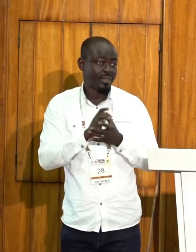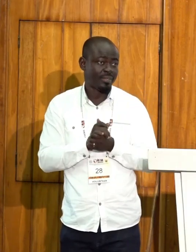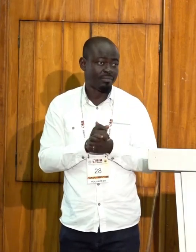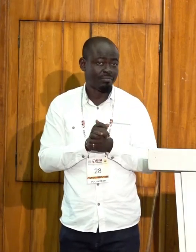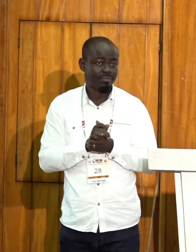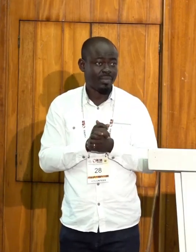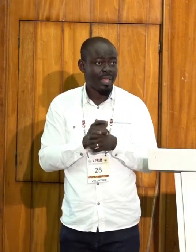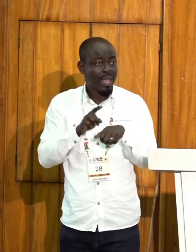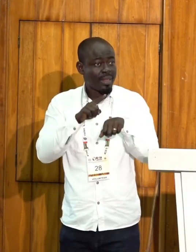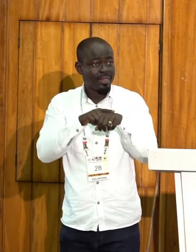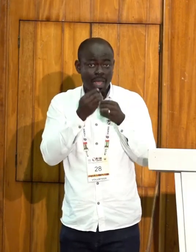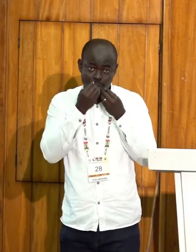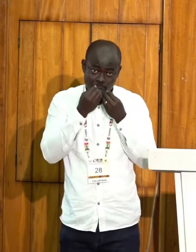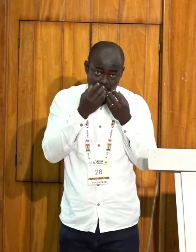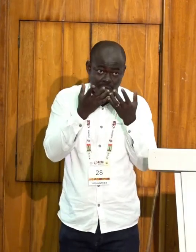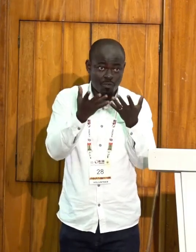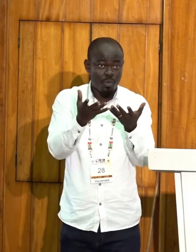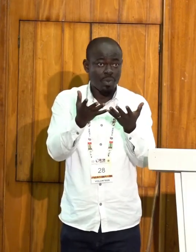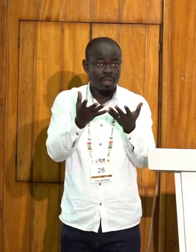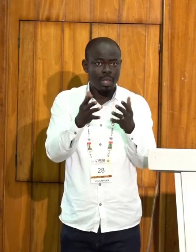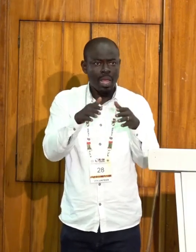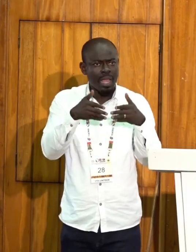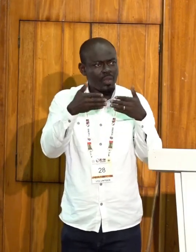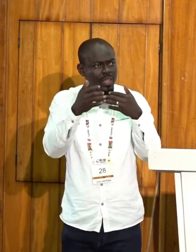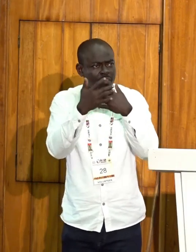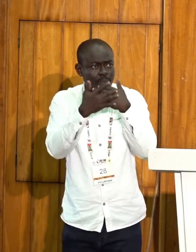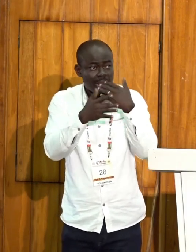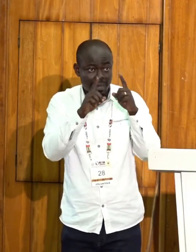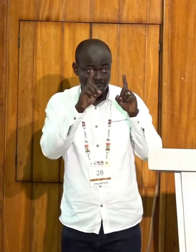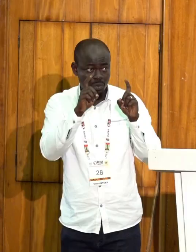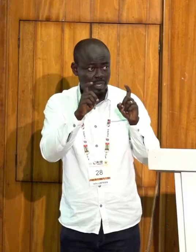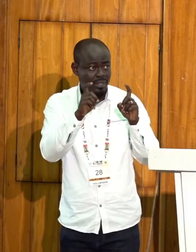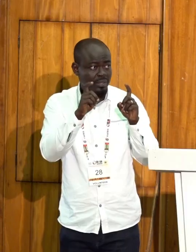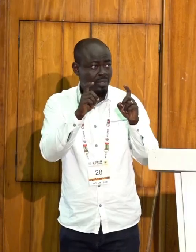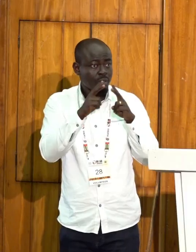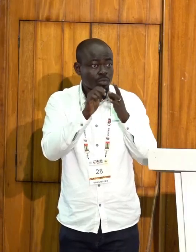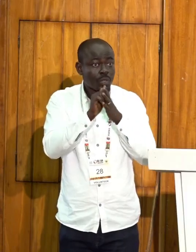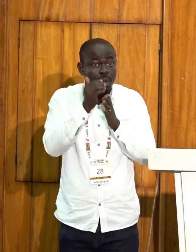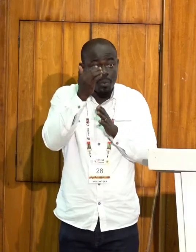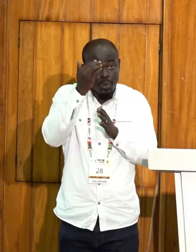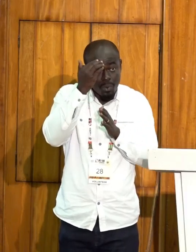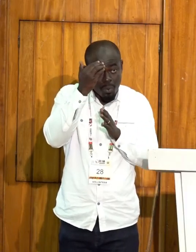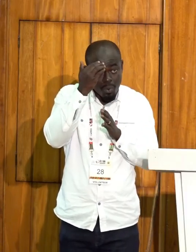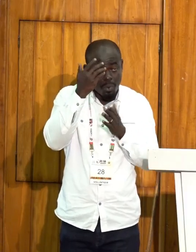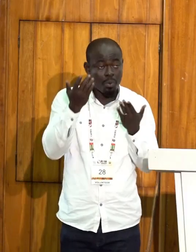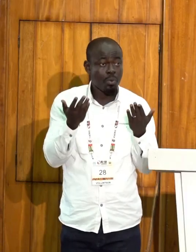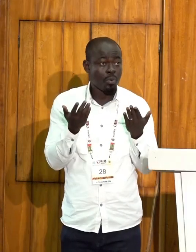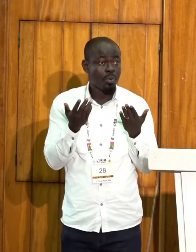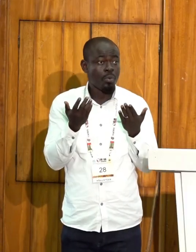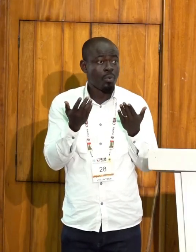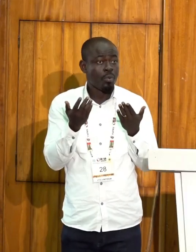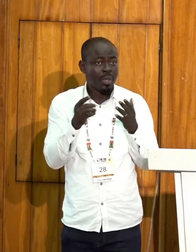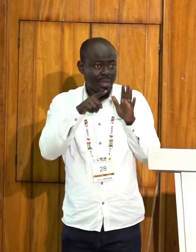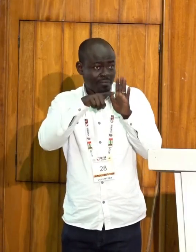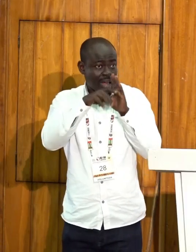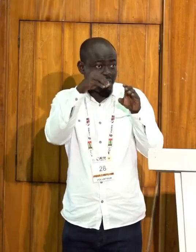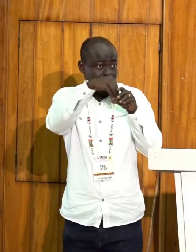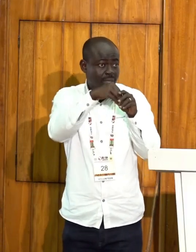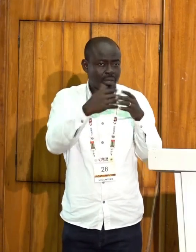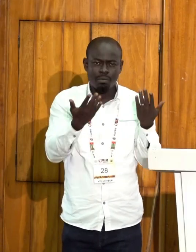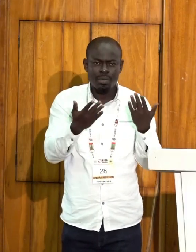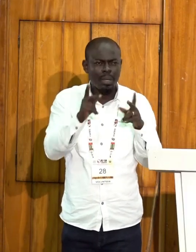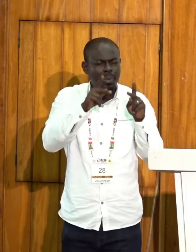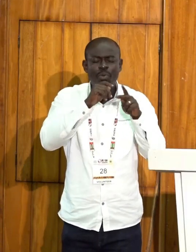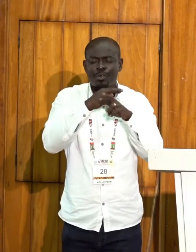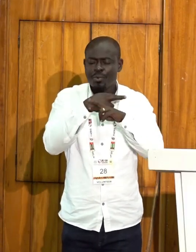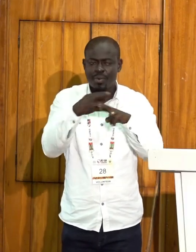they were told, can you give blood to test so that we know whether you are living with the virus or not, they were not